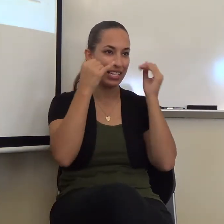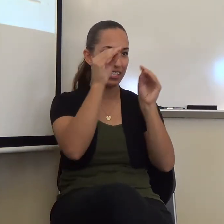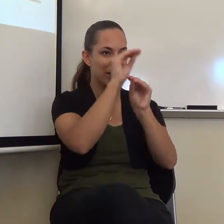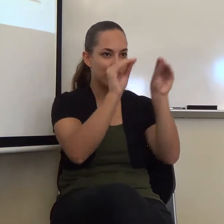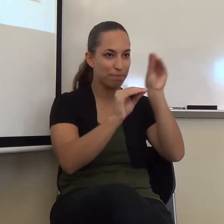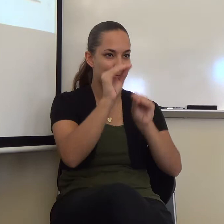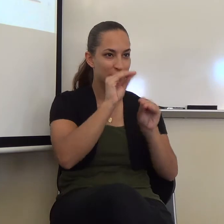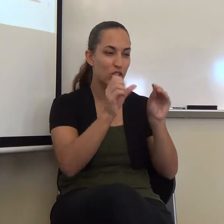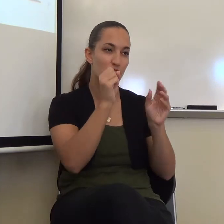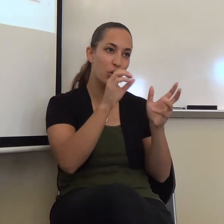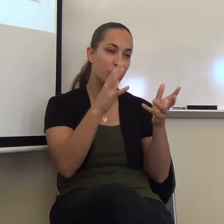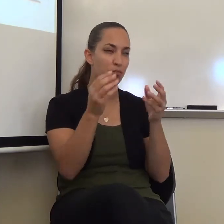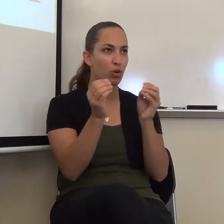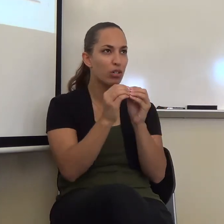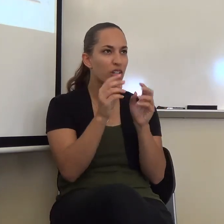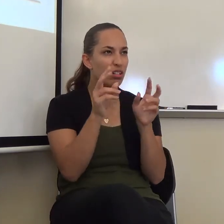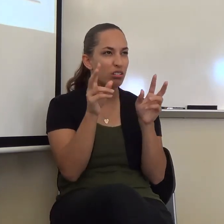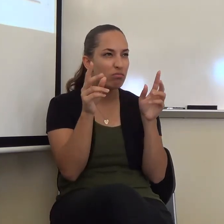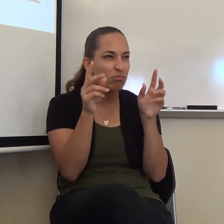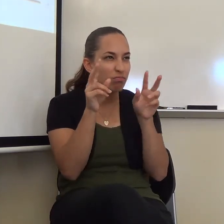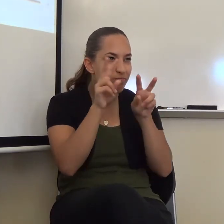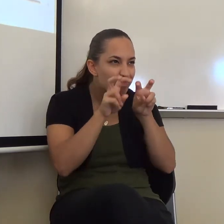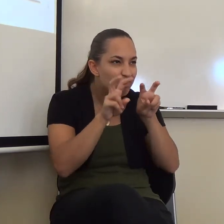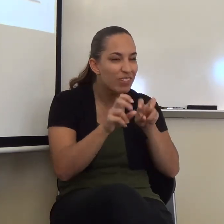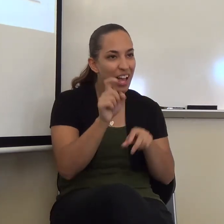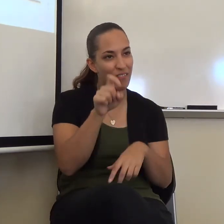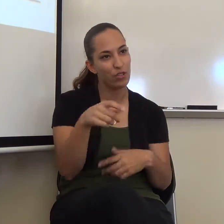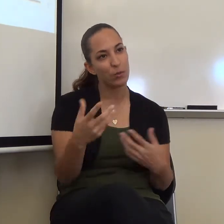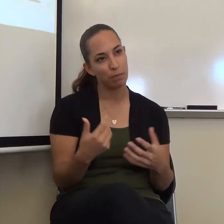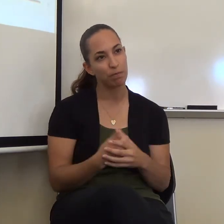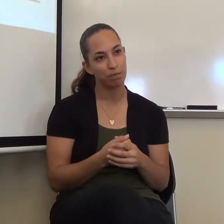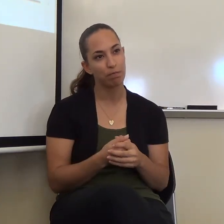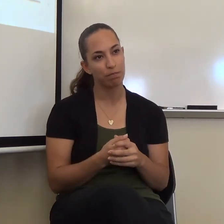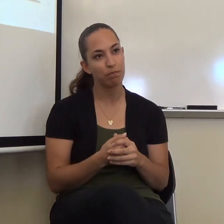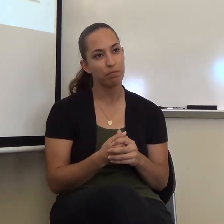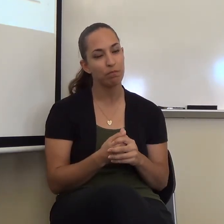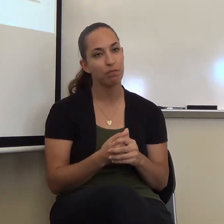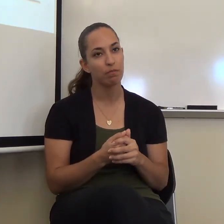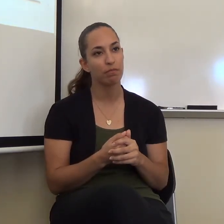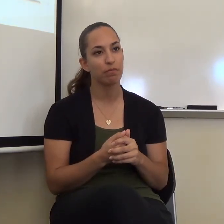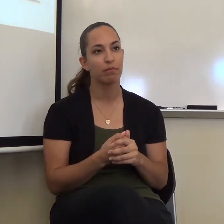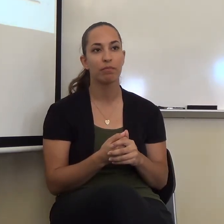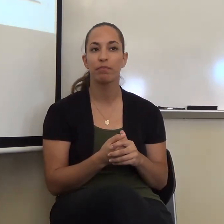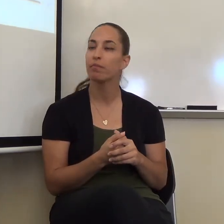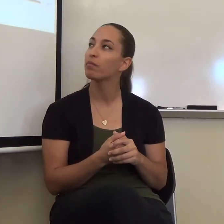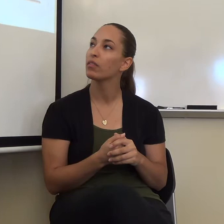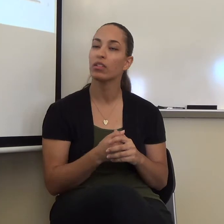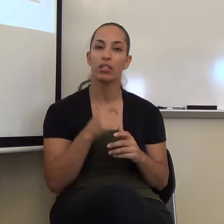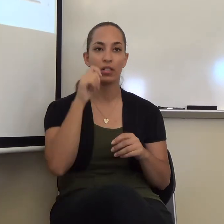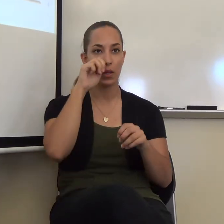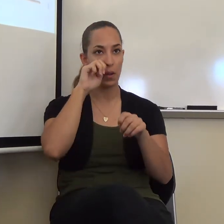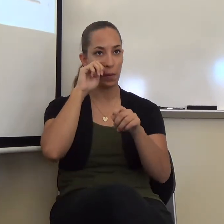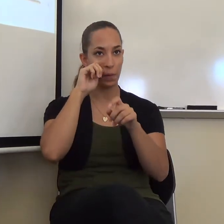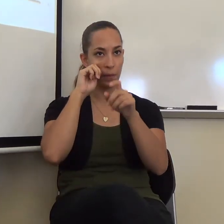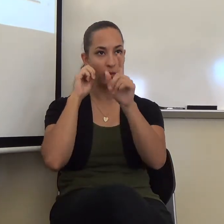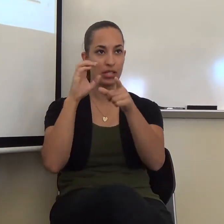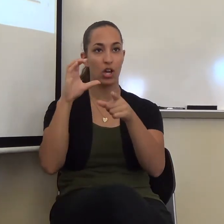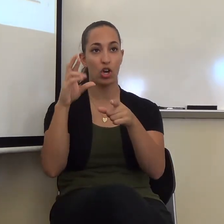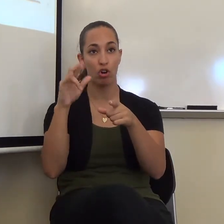about crime and punishment? Let's put crime and punishment? Well, what's the first part of your sentence? Different